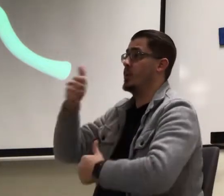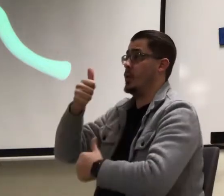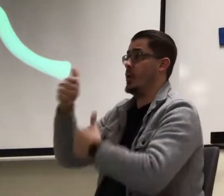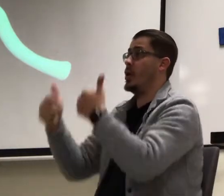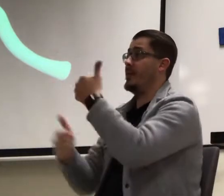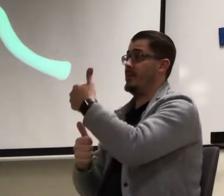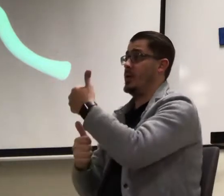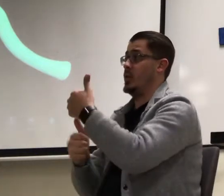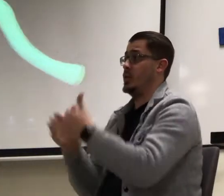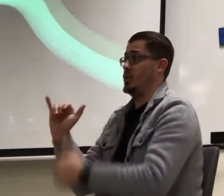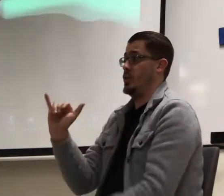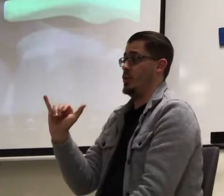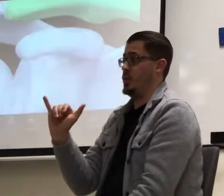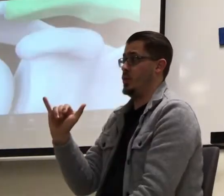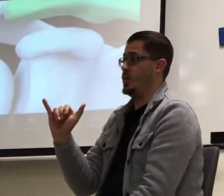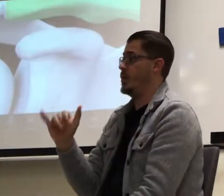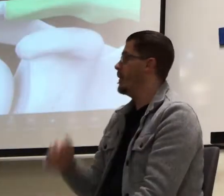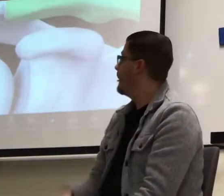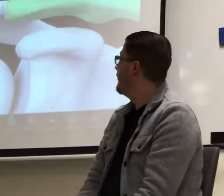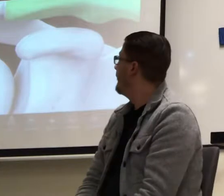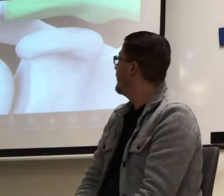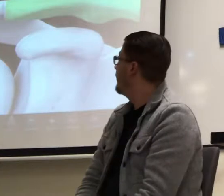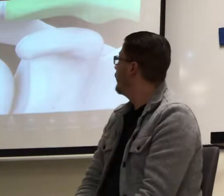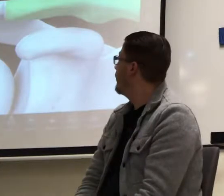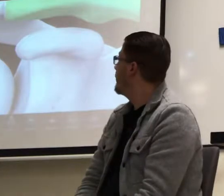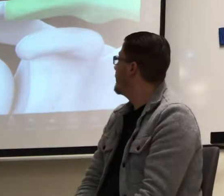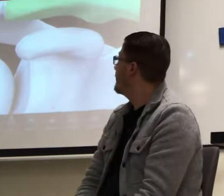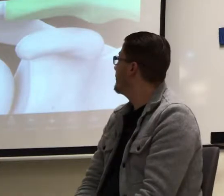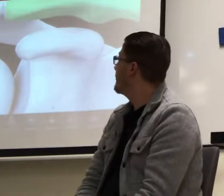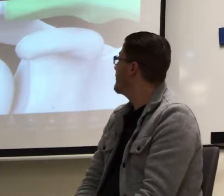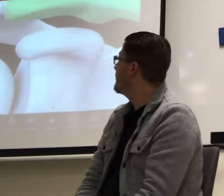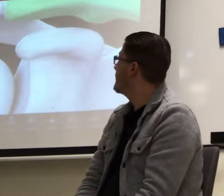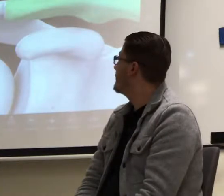So I put one